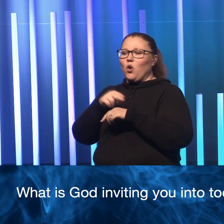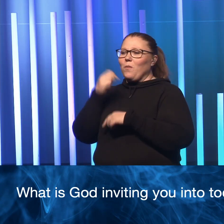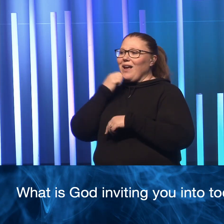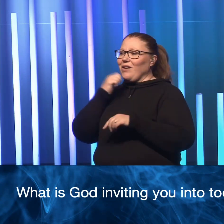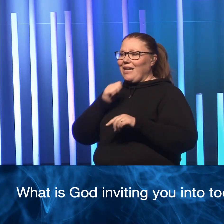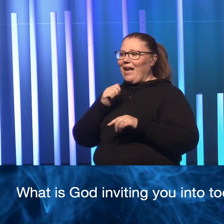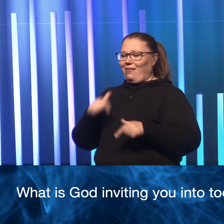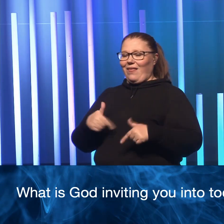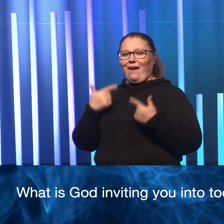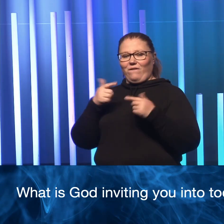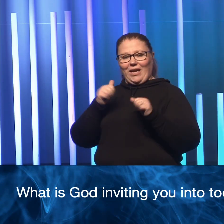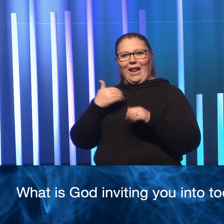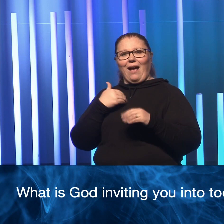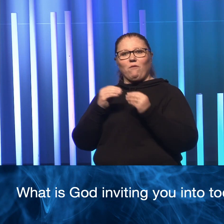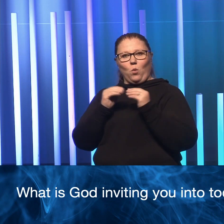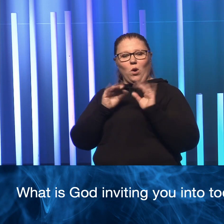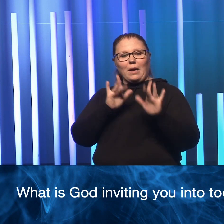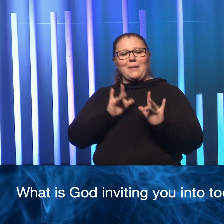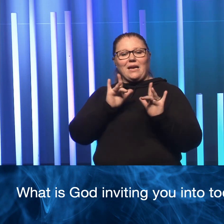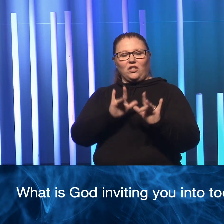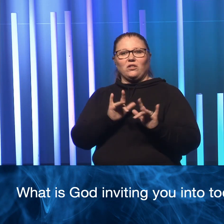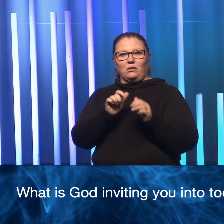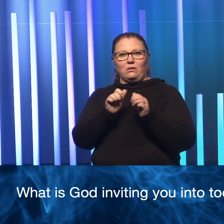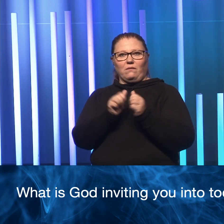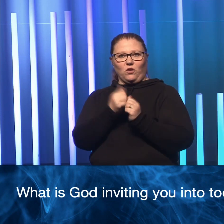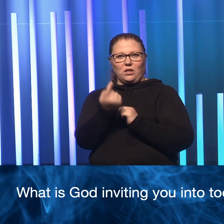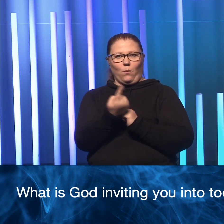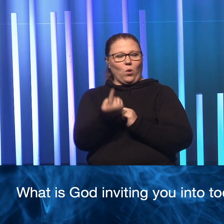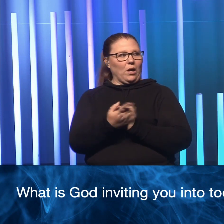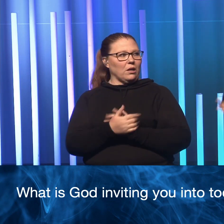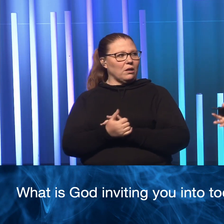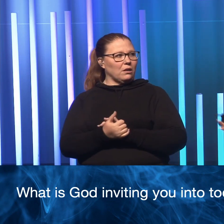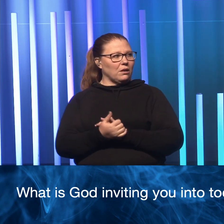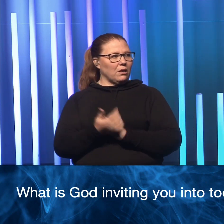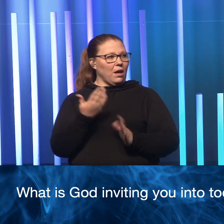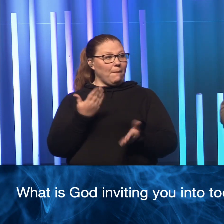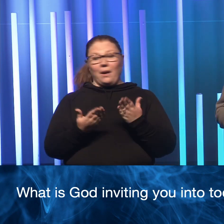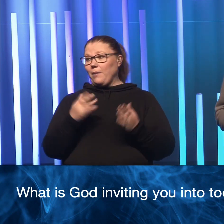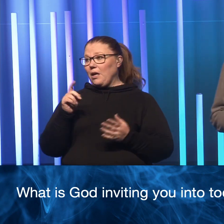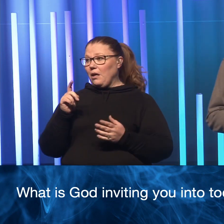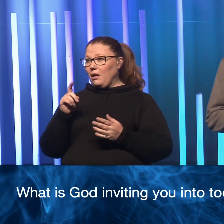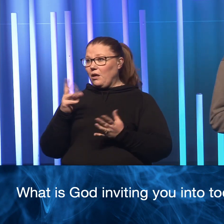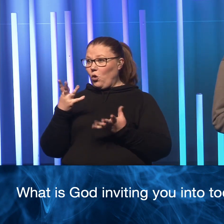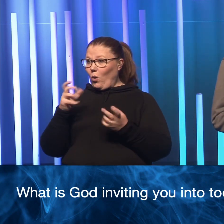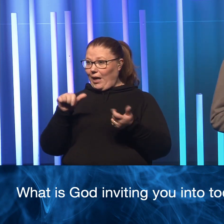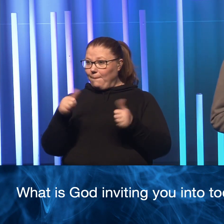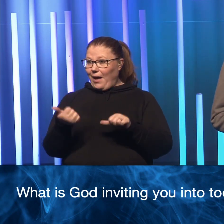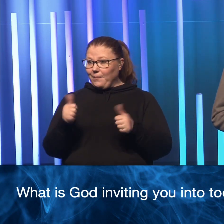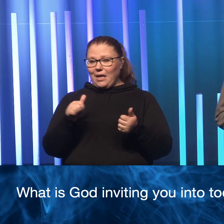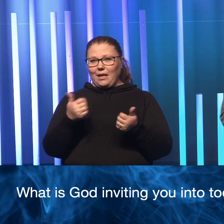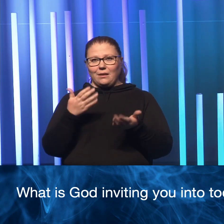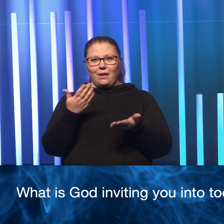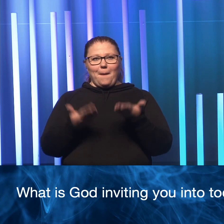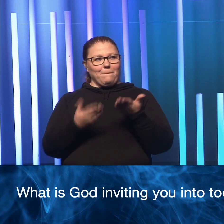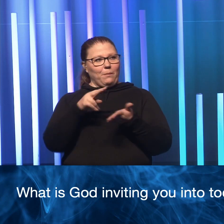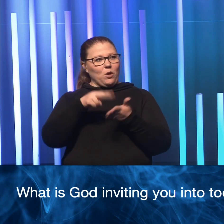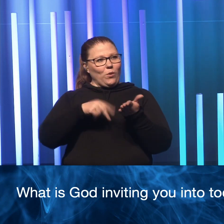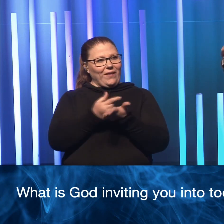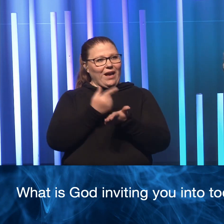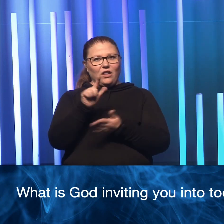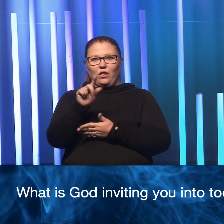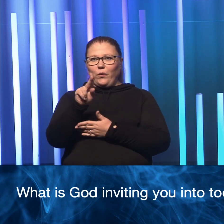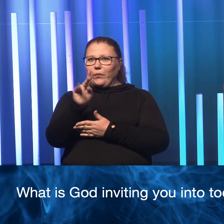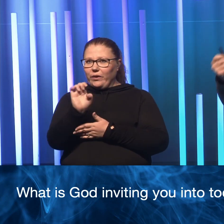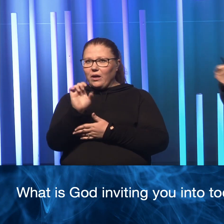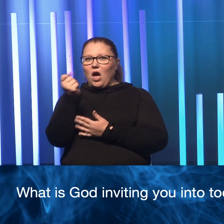someone, right? Maybe it's to get baptized. Maybe read the Gospel of Luke, understanding